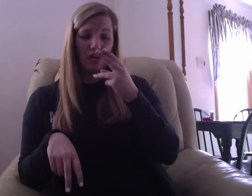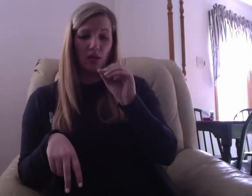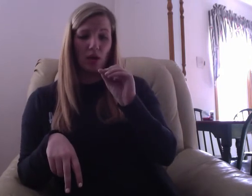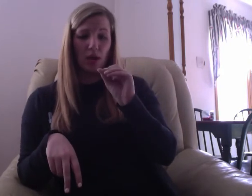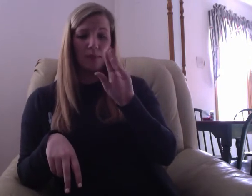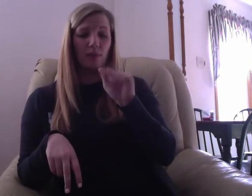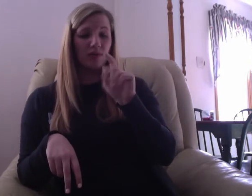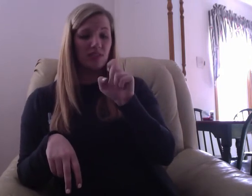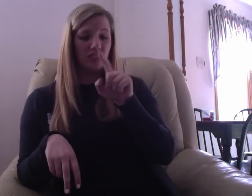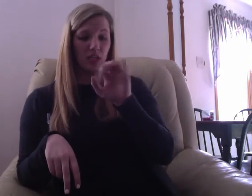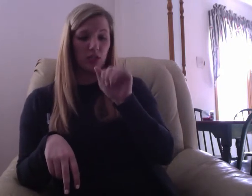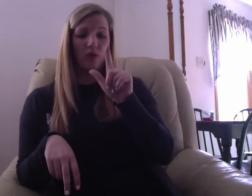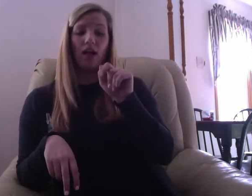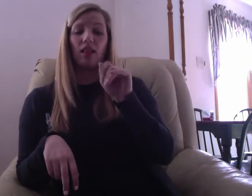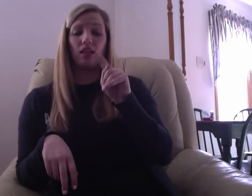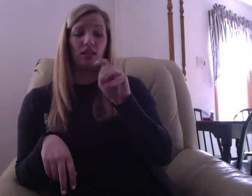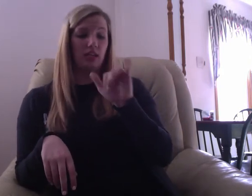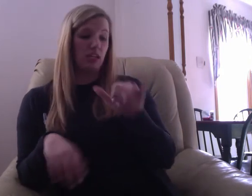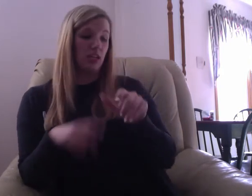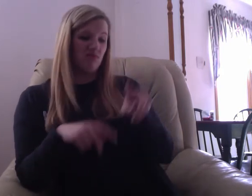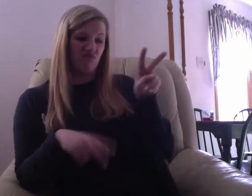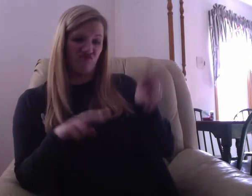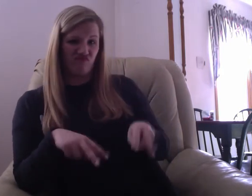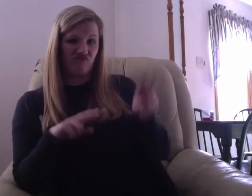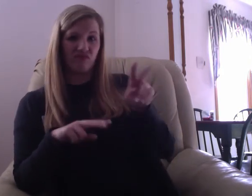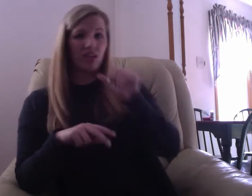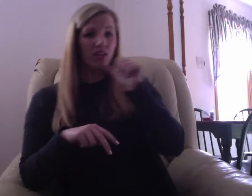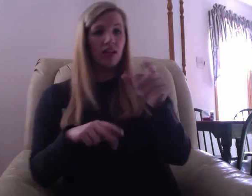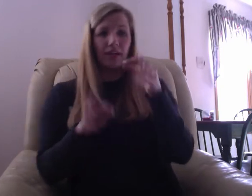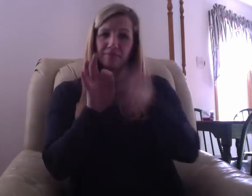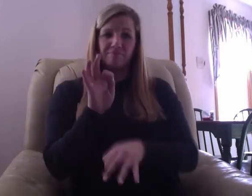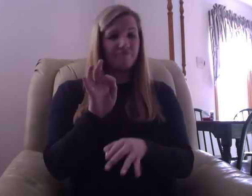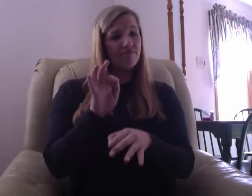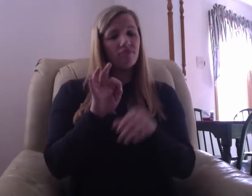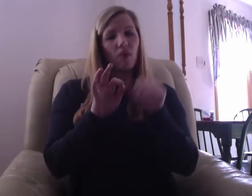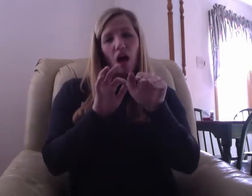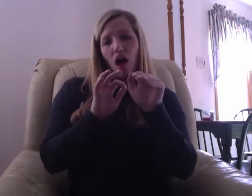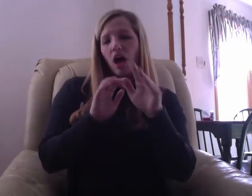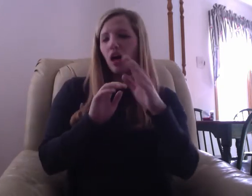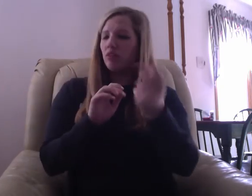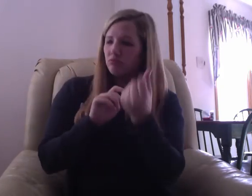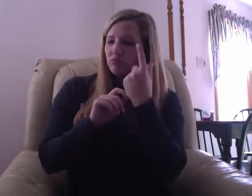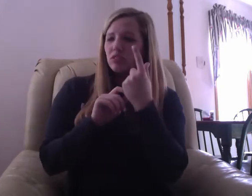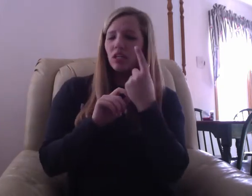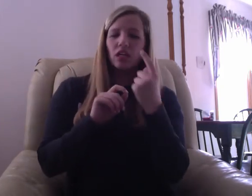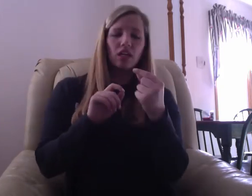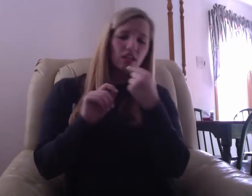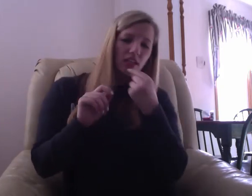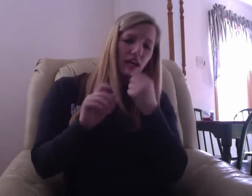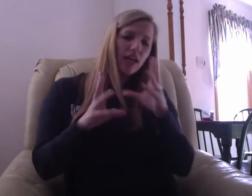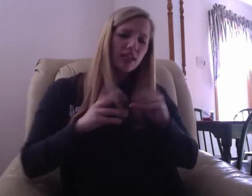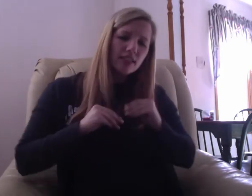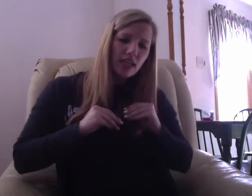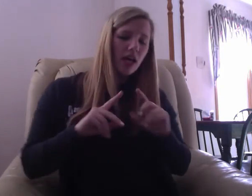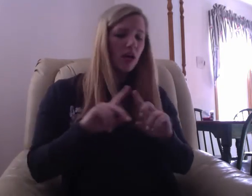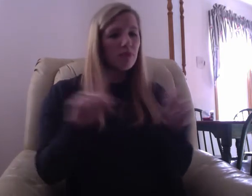It's important to note that it's not just saying, hey, I know you're gay and I accept you. It's also saying, legislatively,